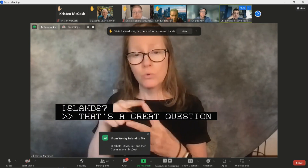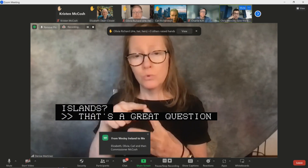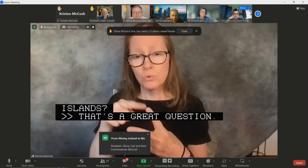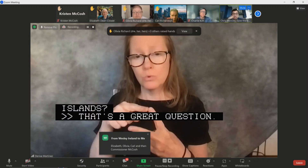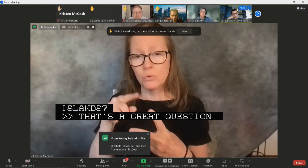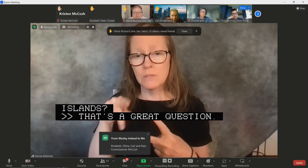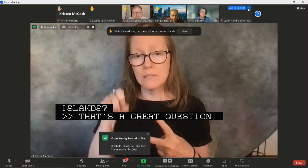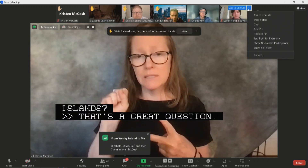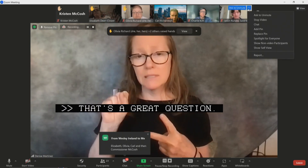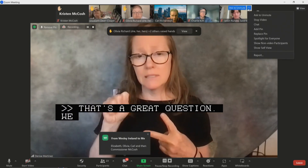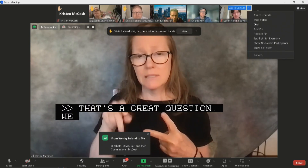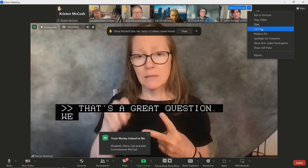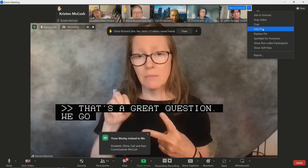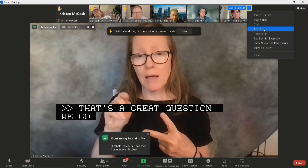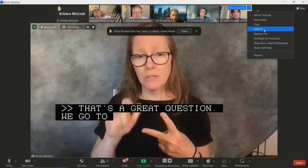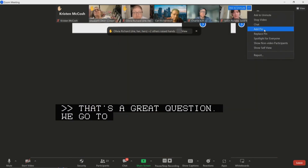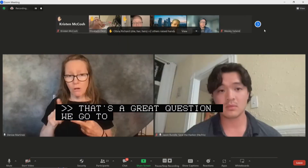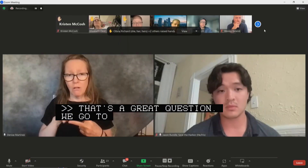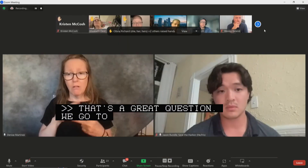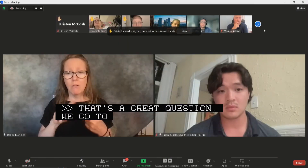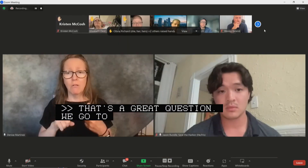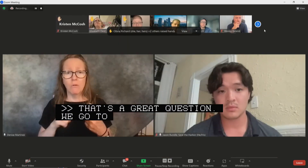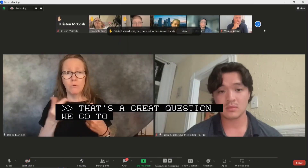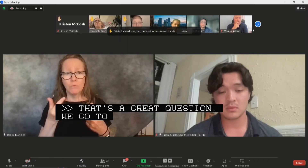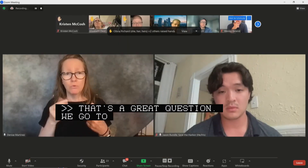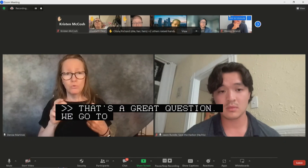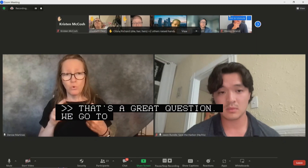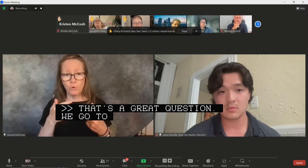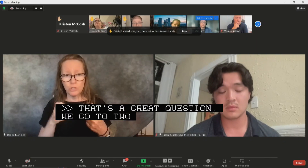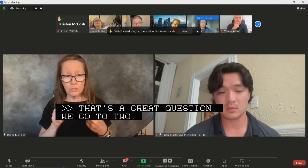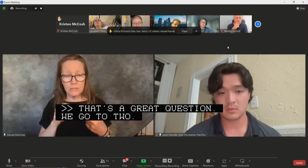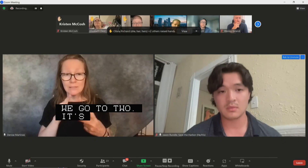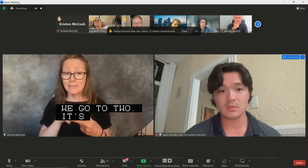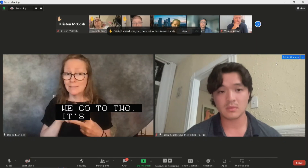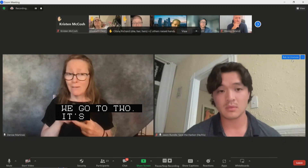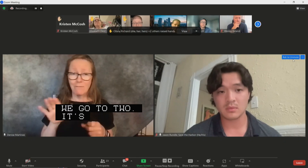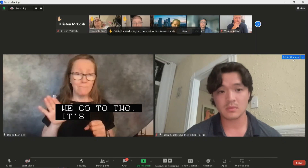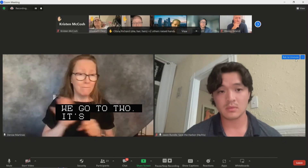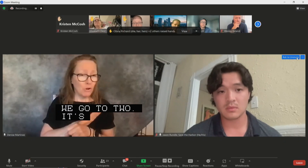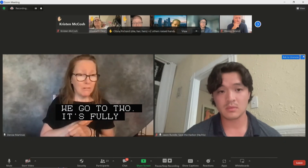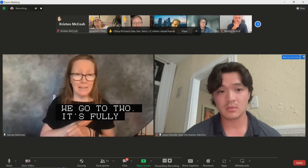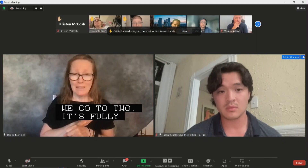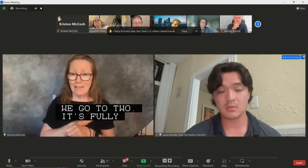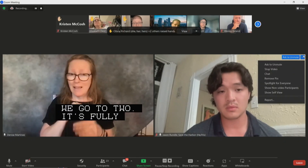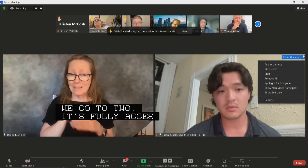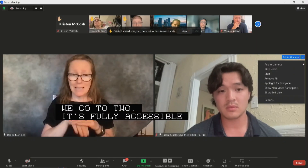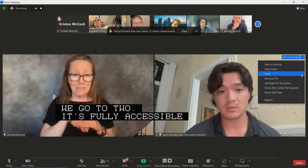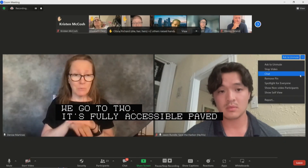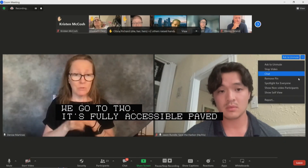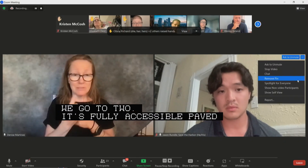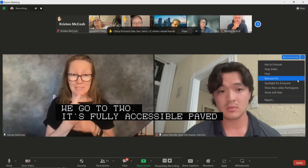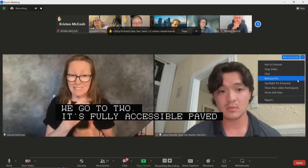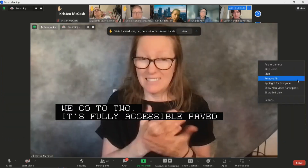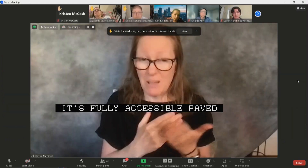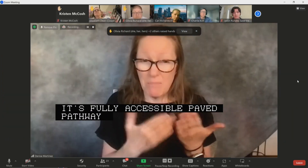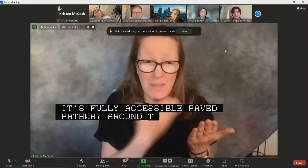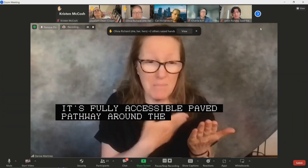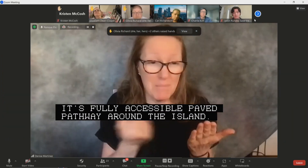is fully accessible, paved pathways all around the island, some of the best views in the harbor,